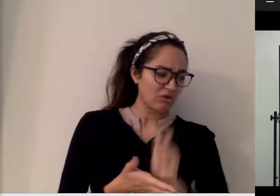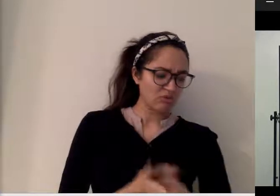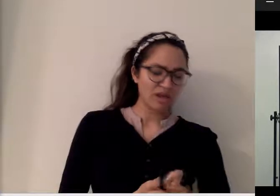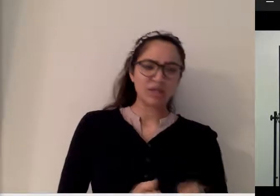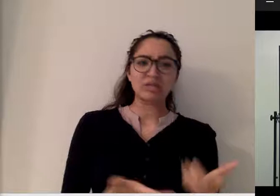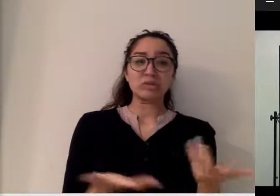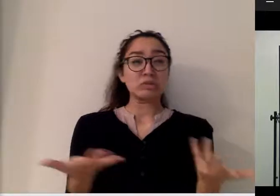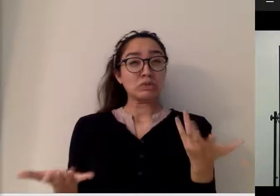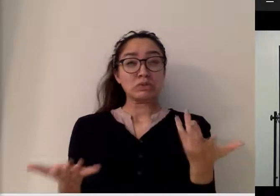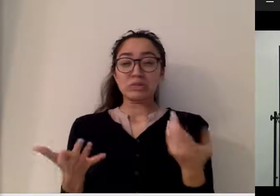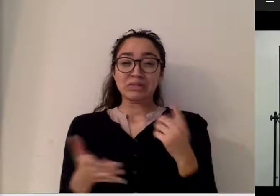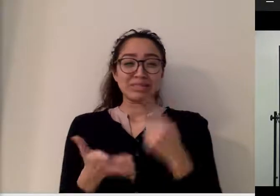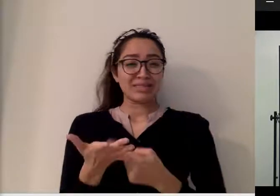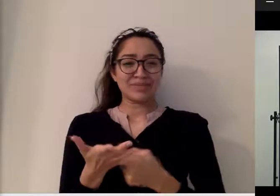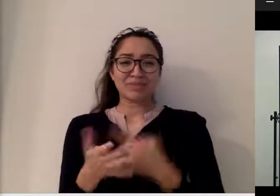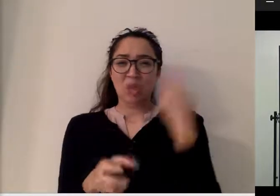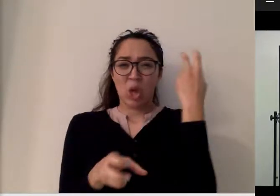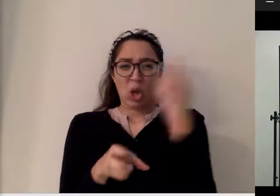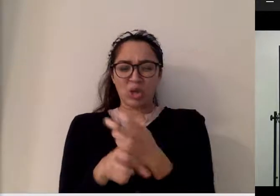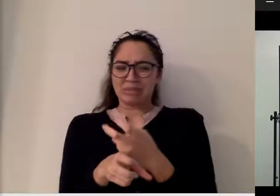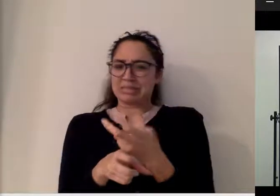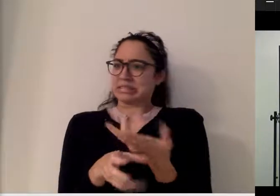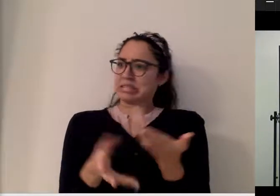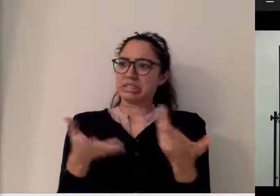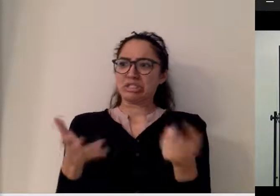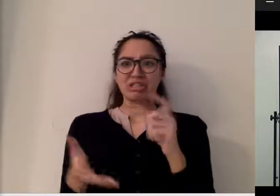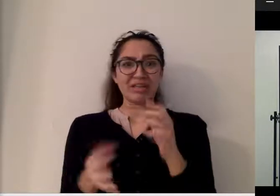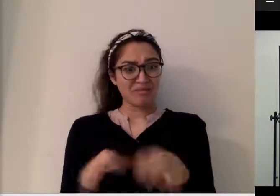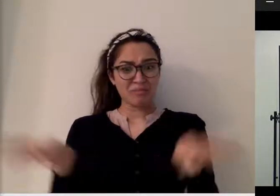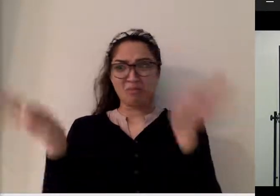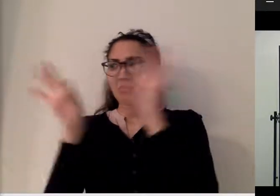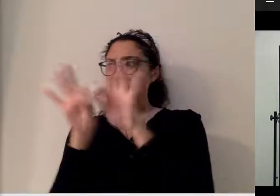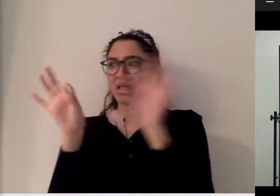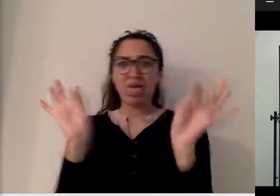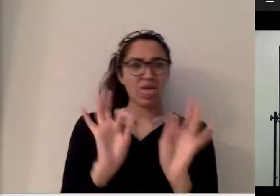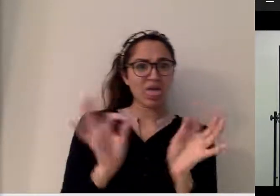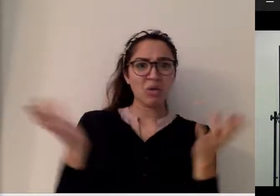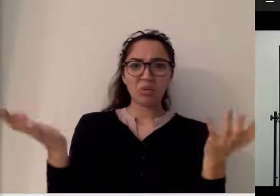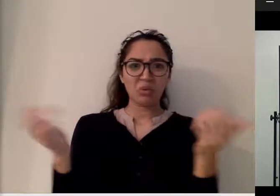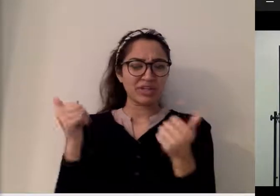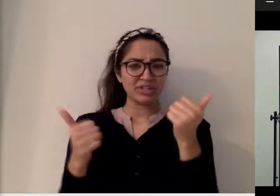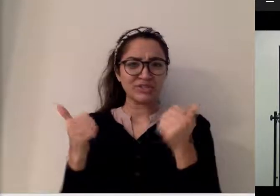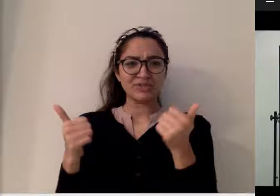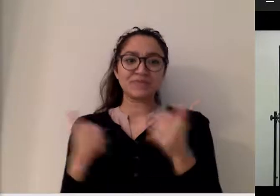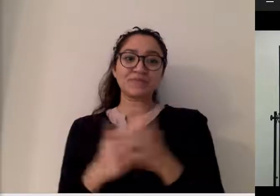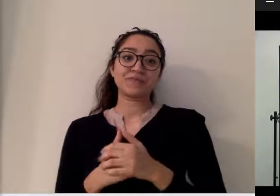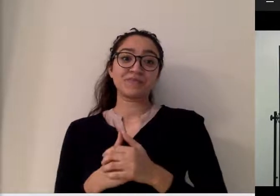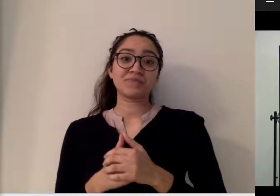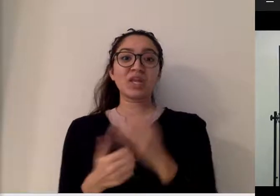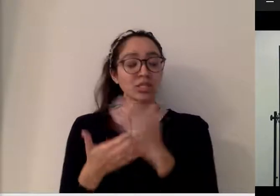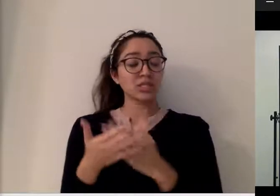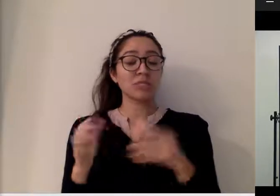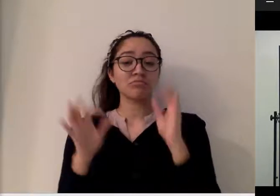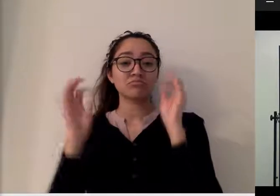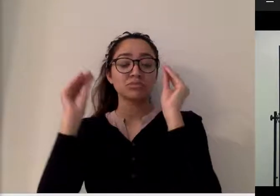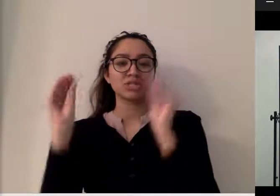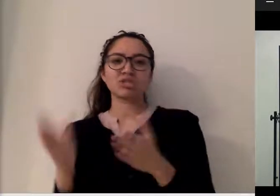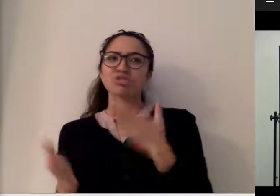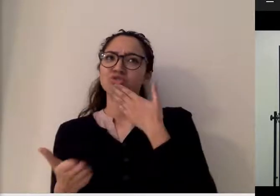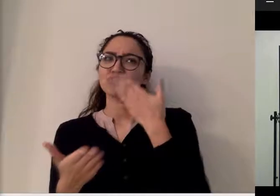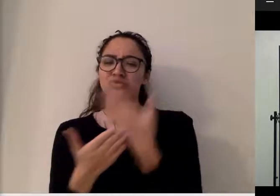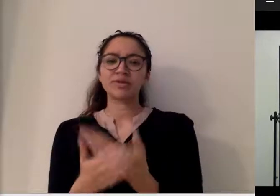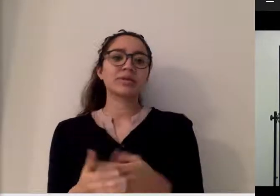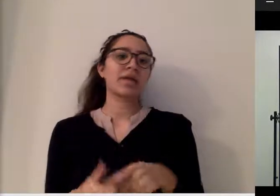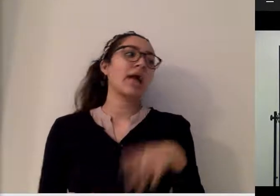to tell whether you should write something or not. Is that important or not? Some teachers are really good about telling you, this is